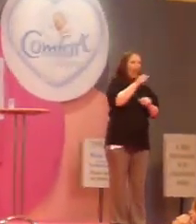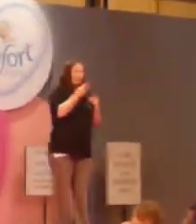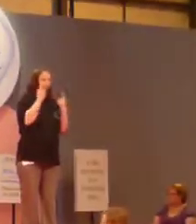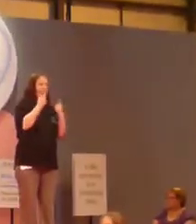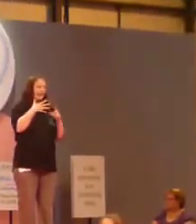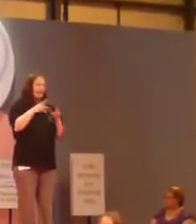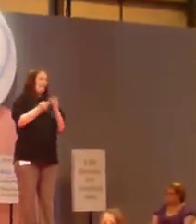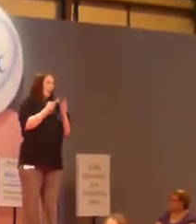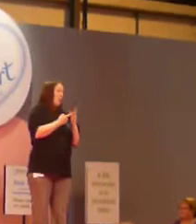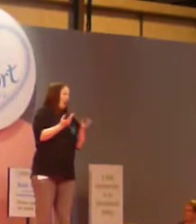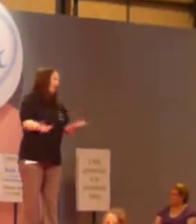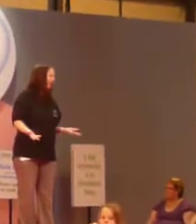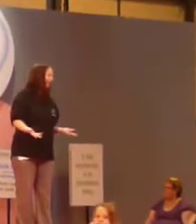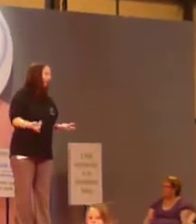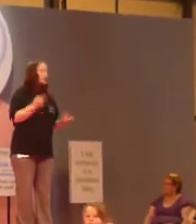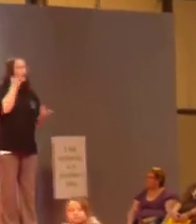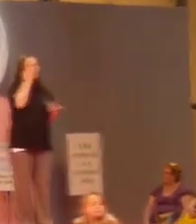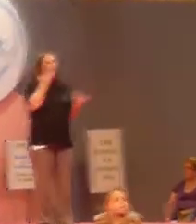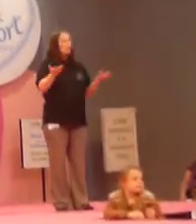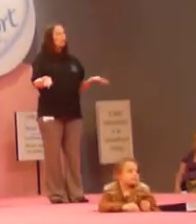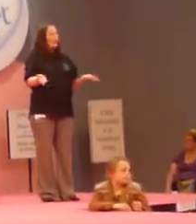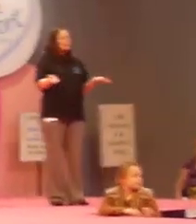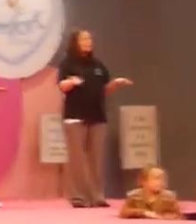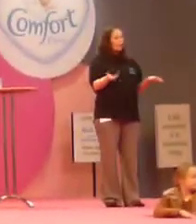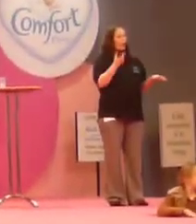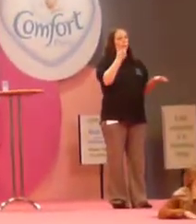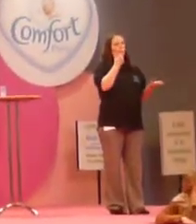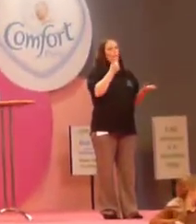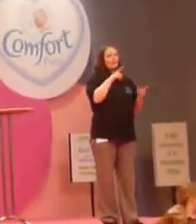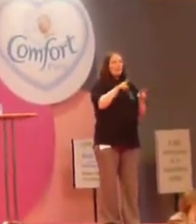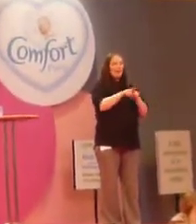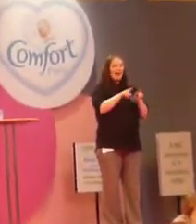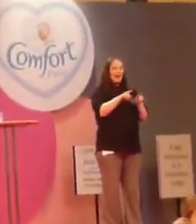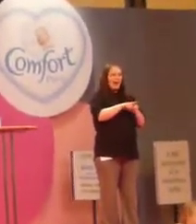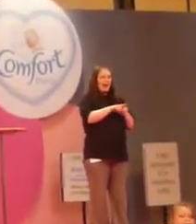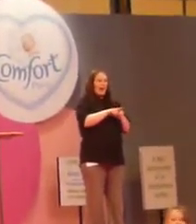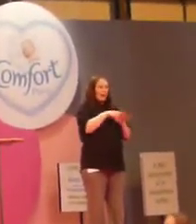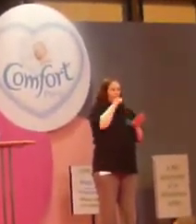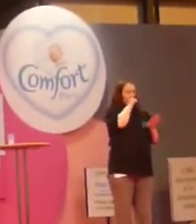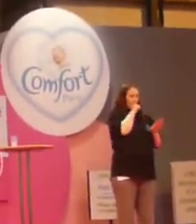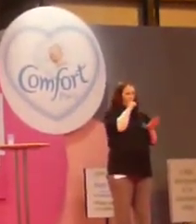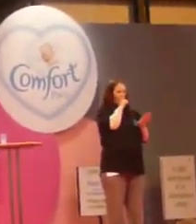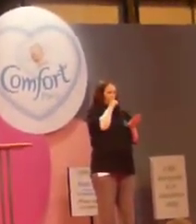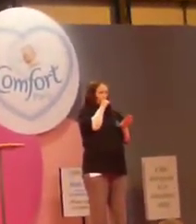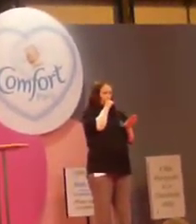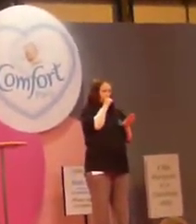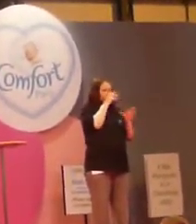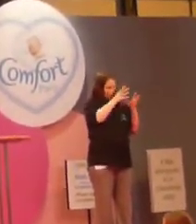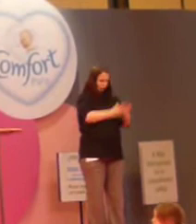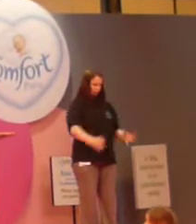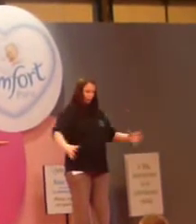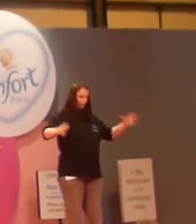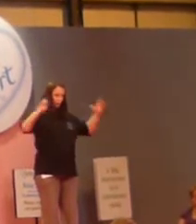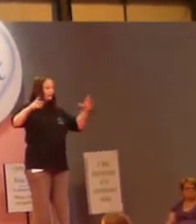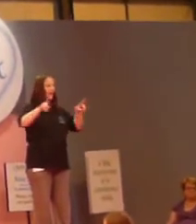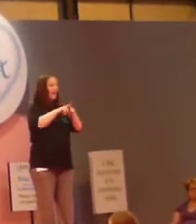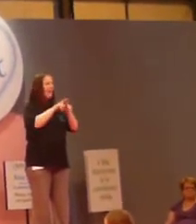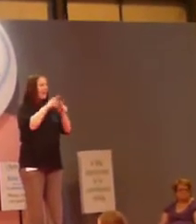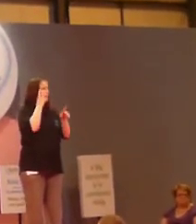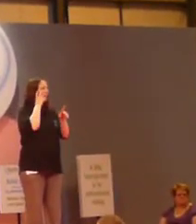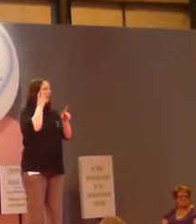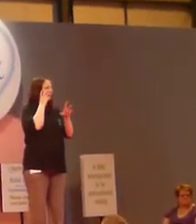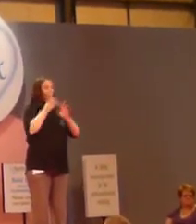holiday. Why? So we thought, why not have an inflatable baby bassinet? You could blow it up, stick it on the